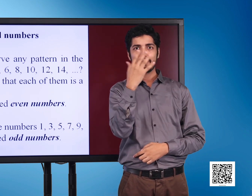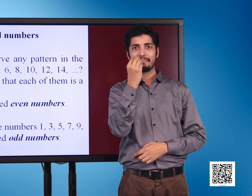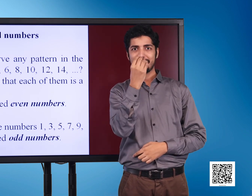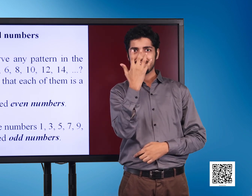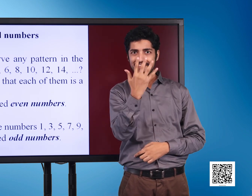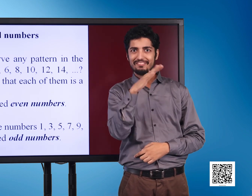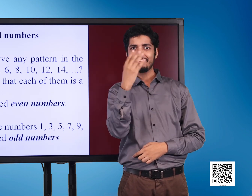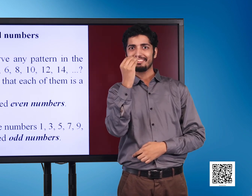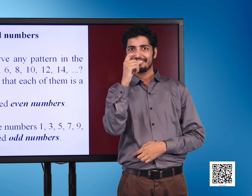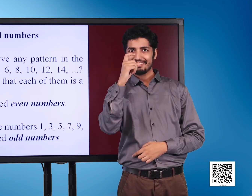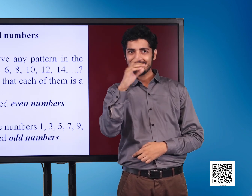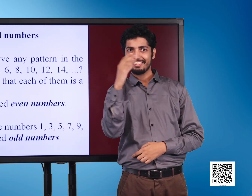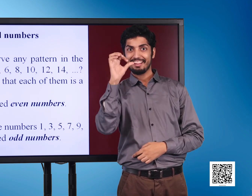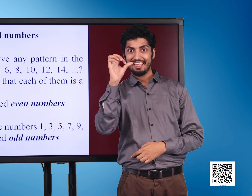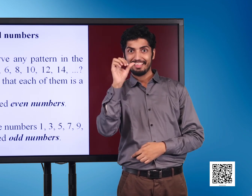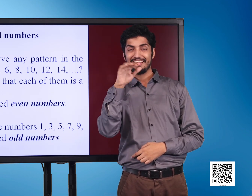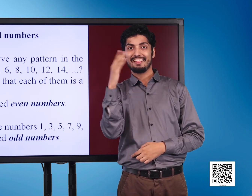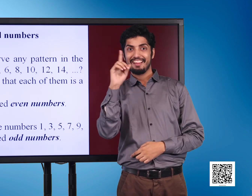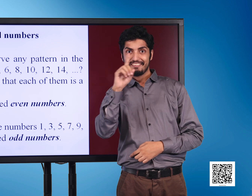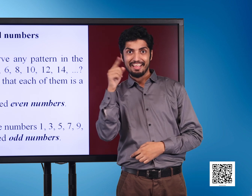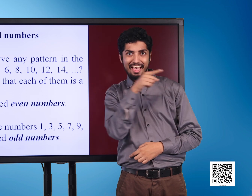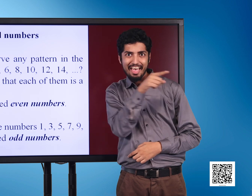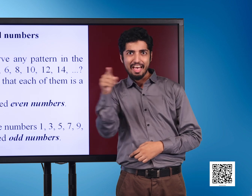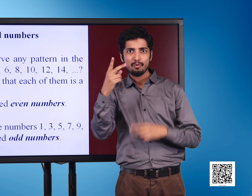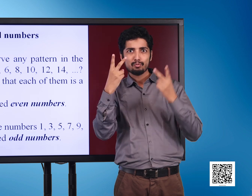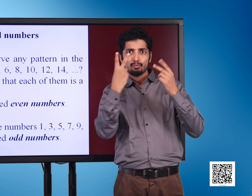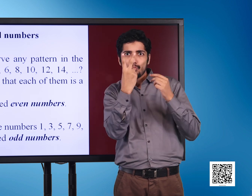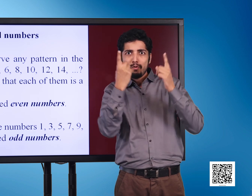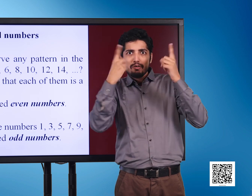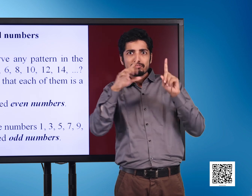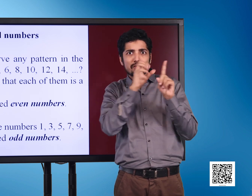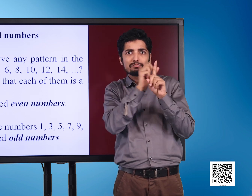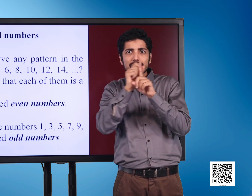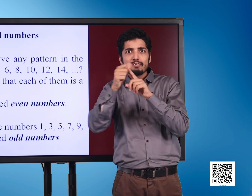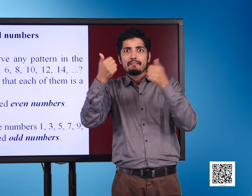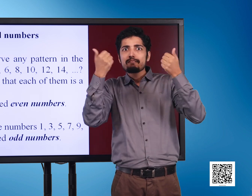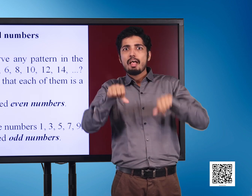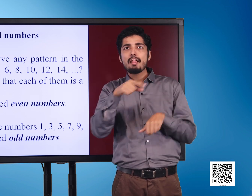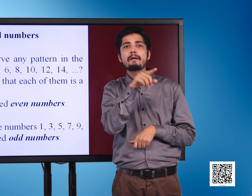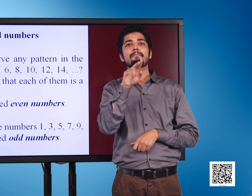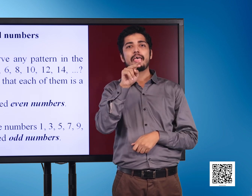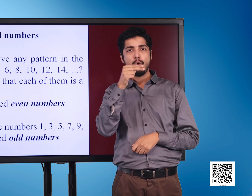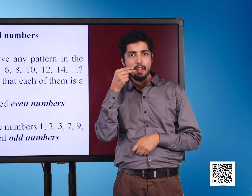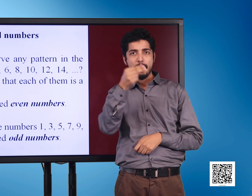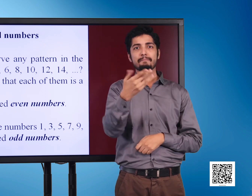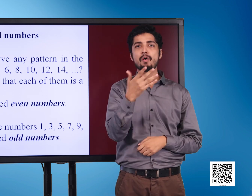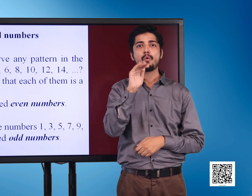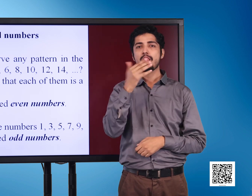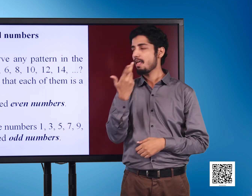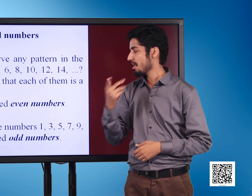The rest of the numbers 1, 3, 5, 7, 9, 11, and so on are